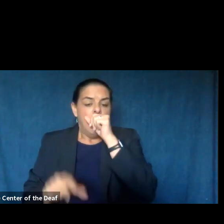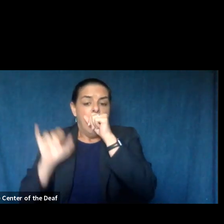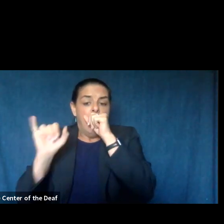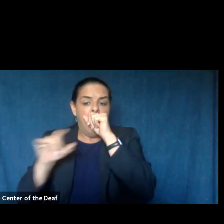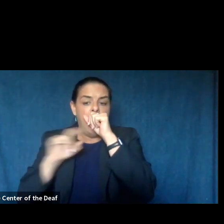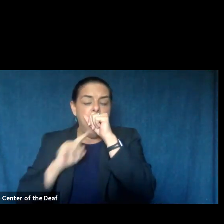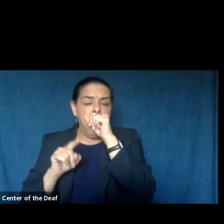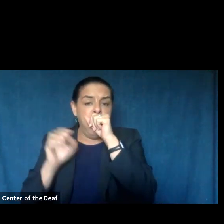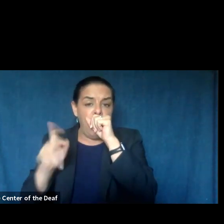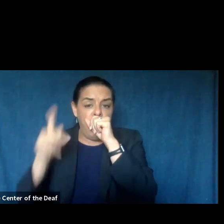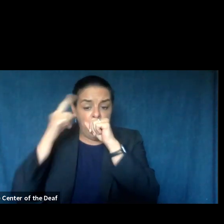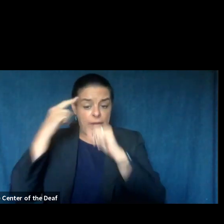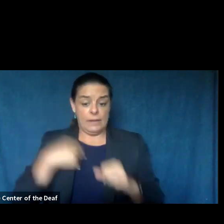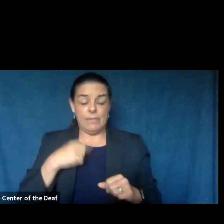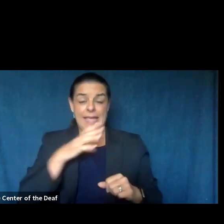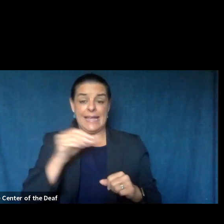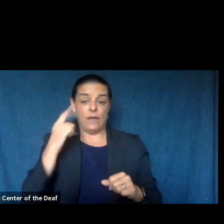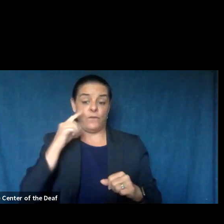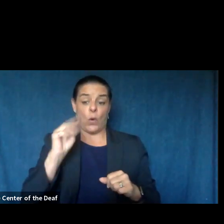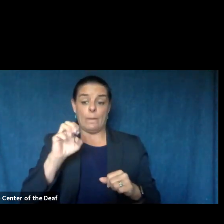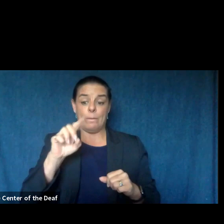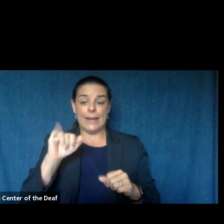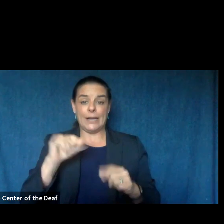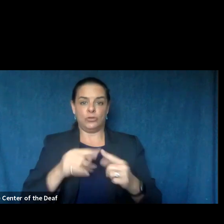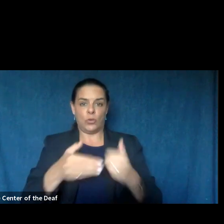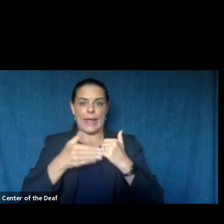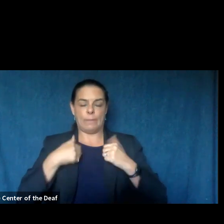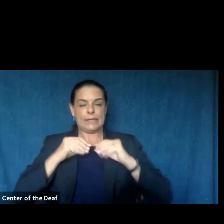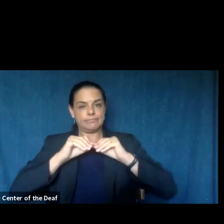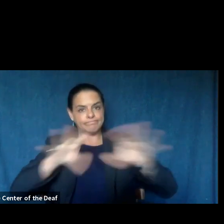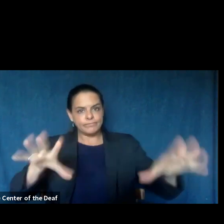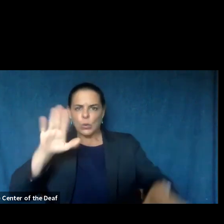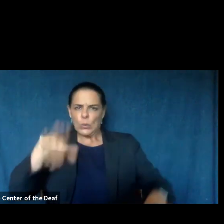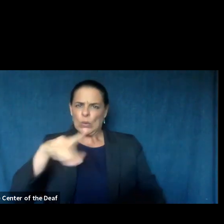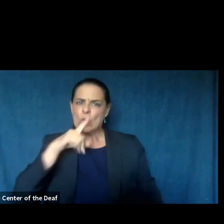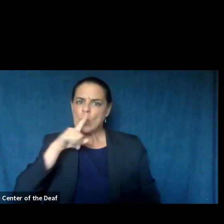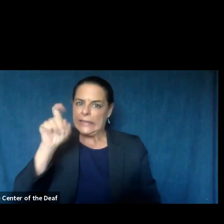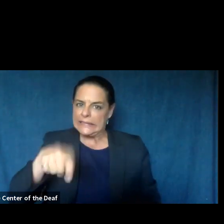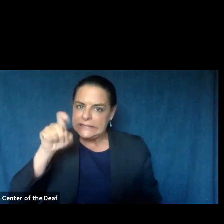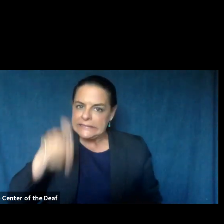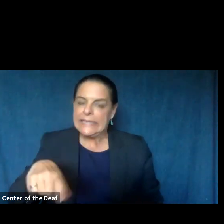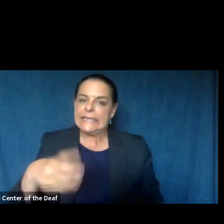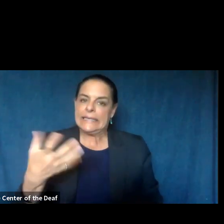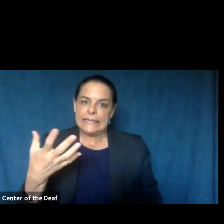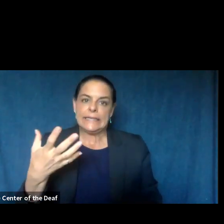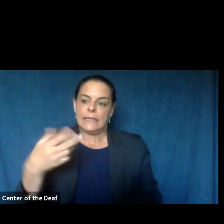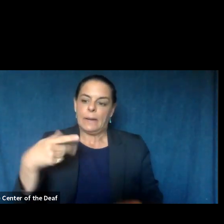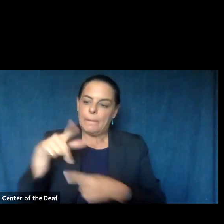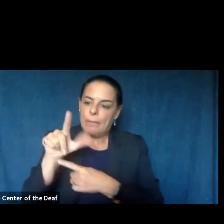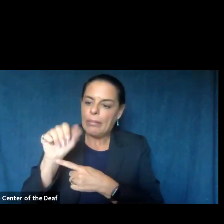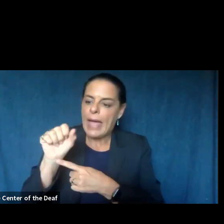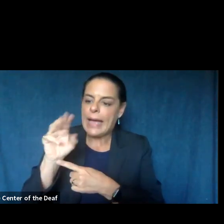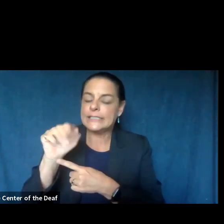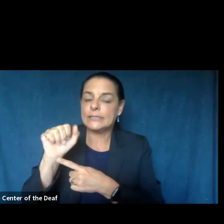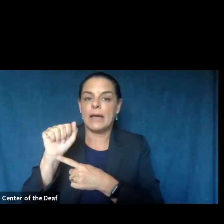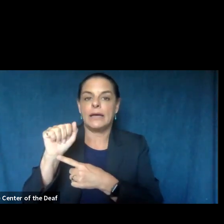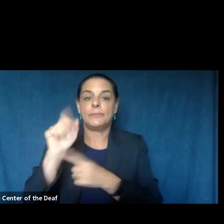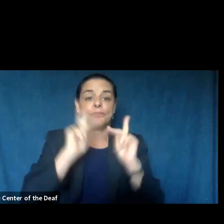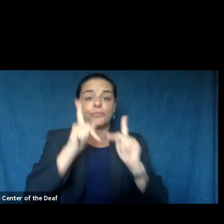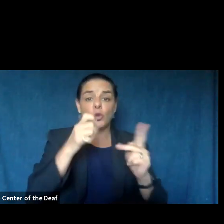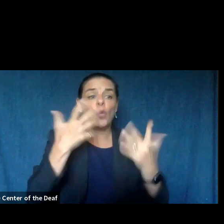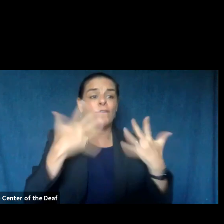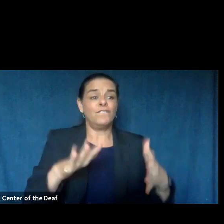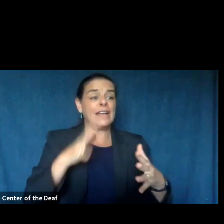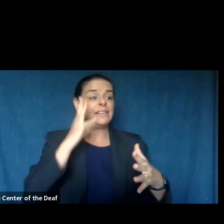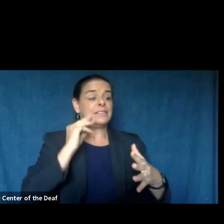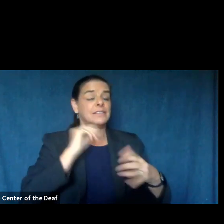me to encourage and get the word out for the need for donation of convalescent plasma for patients that have been COVID